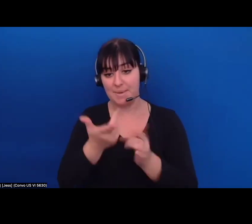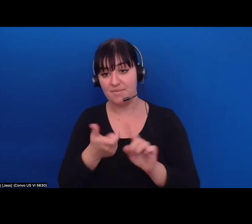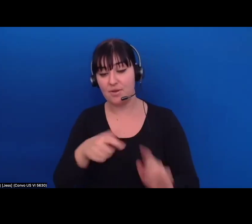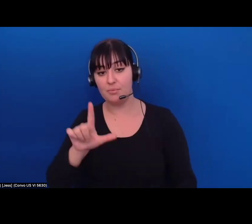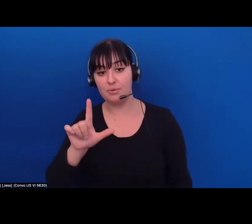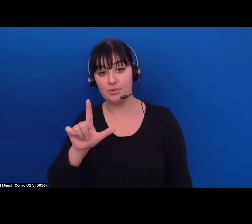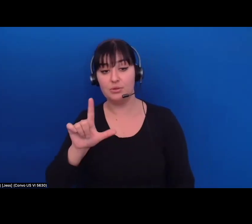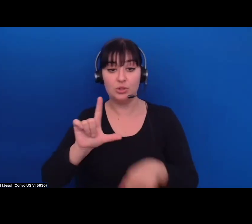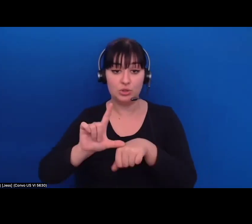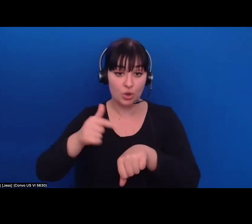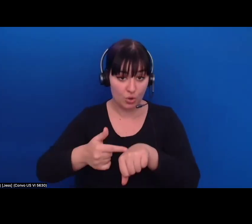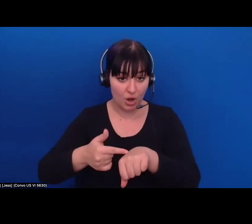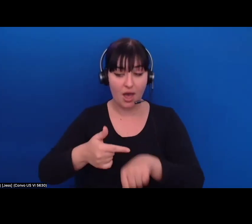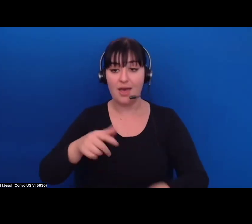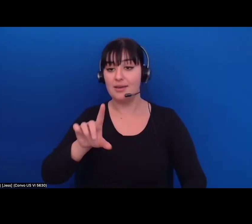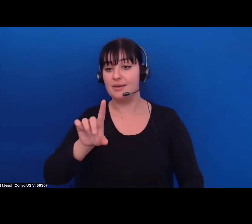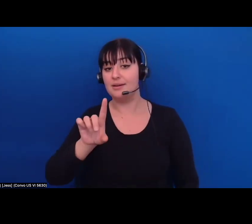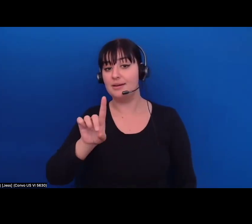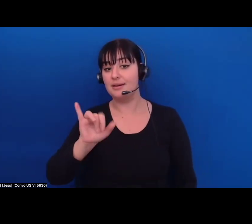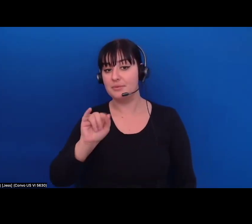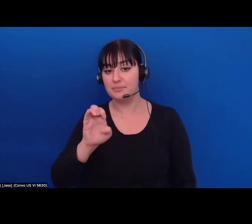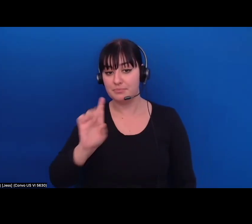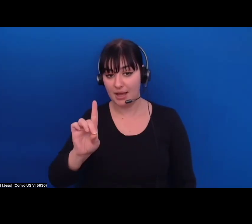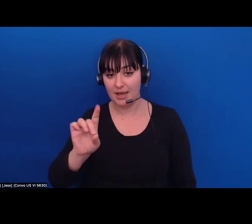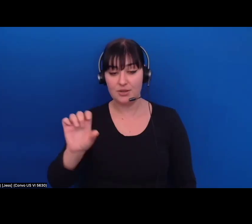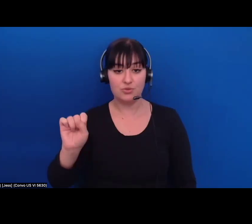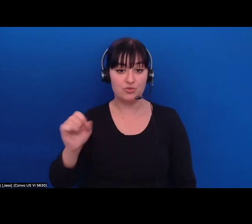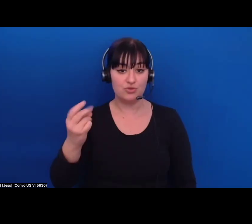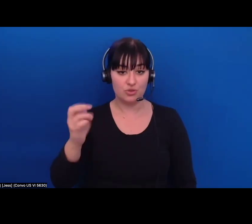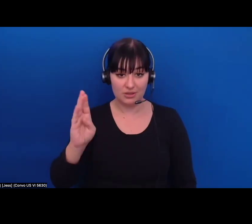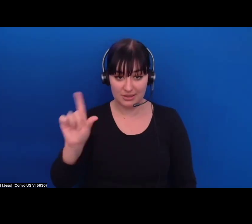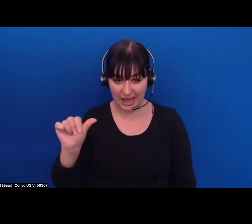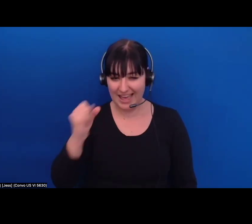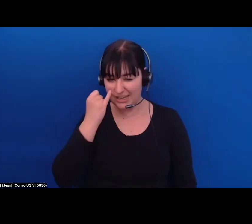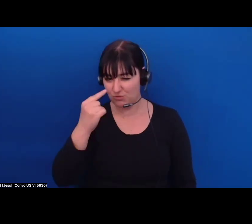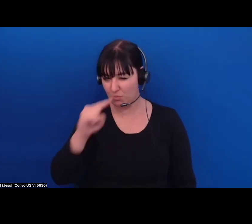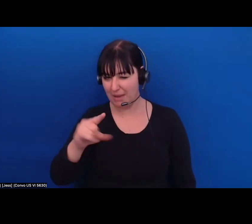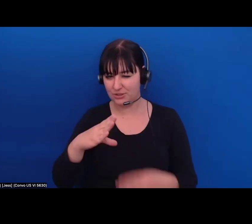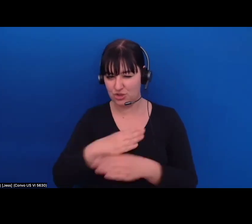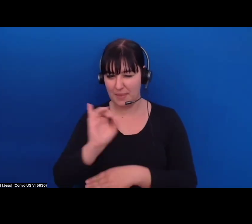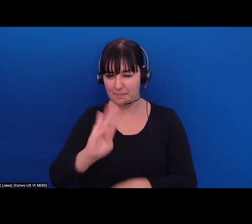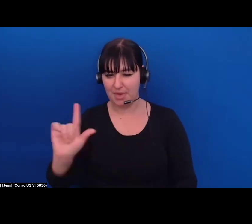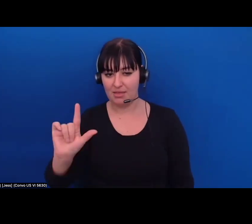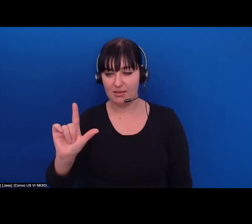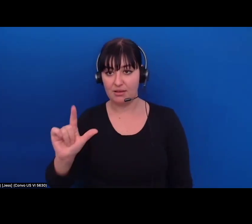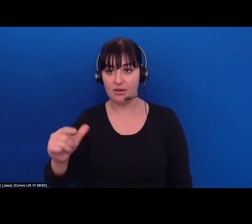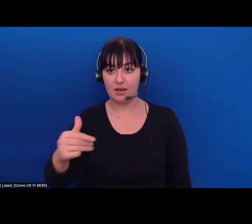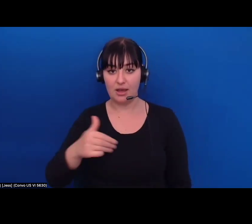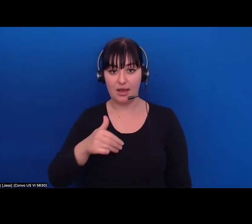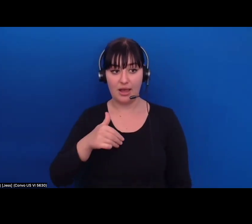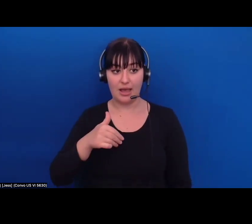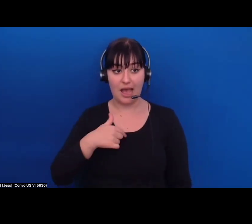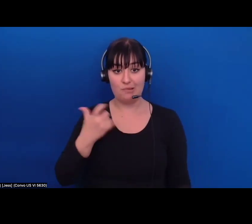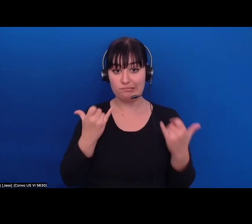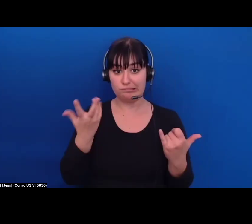or Diamond or Ashurla, if you would be able to share the bill. I am traveling for work and I